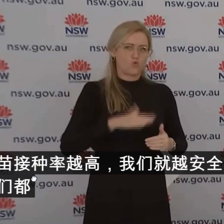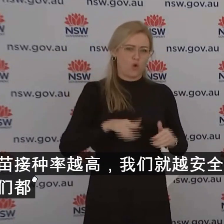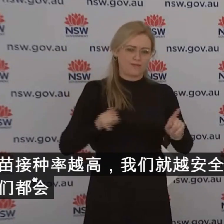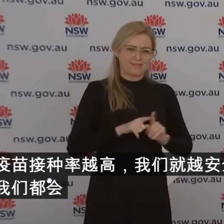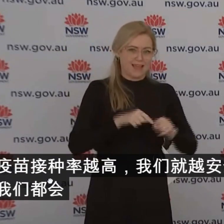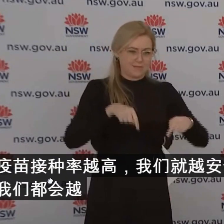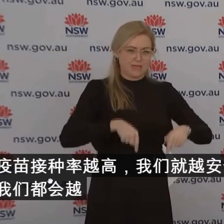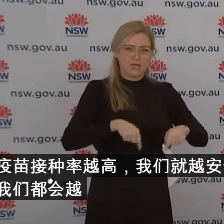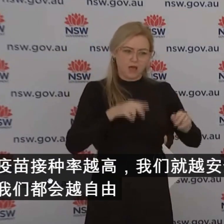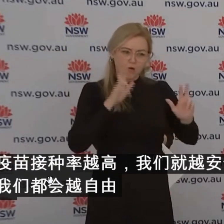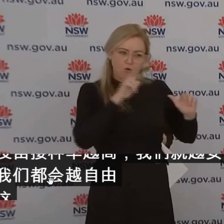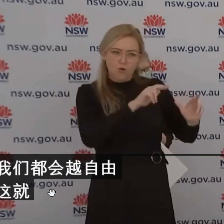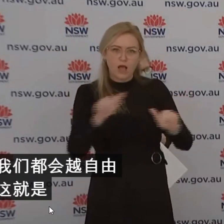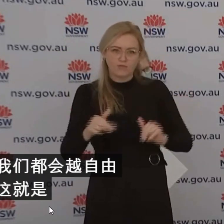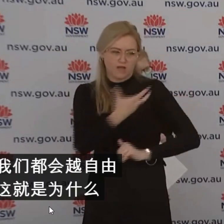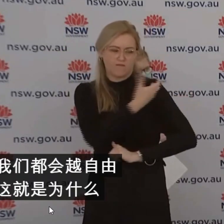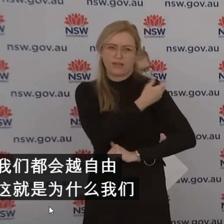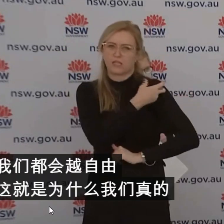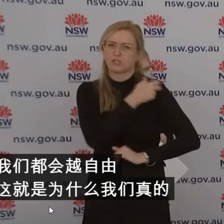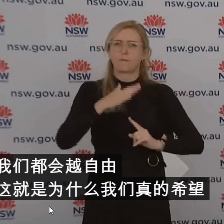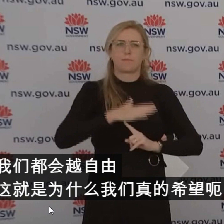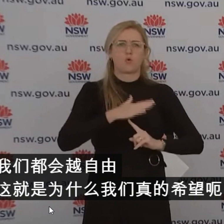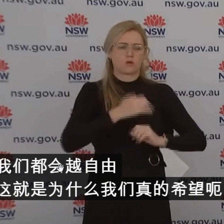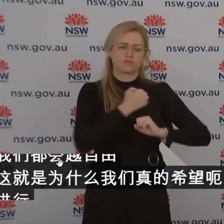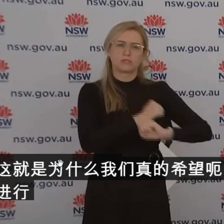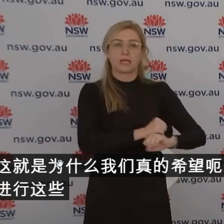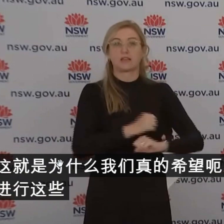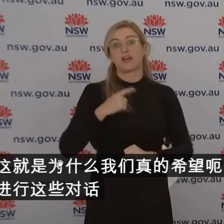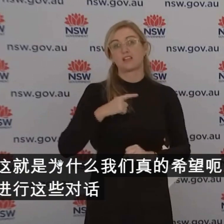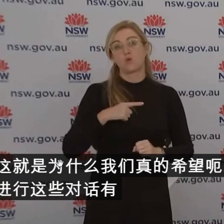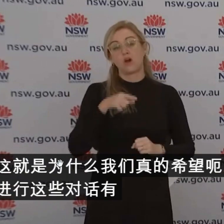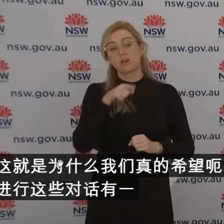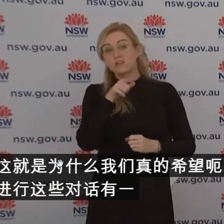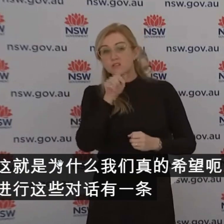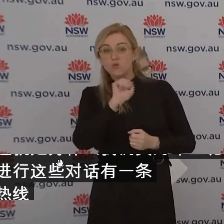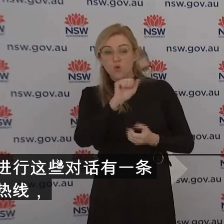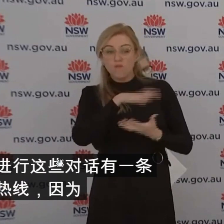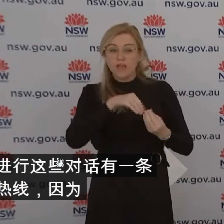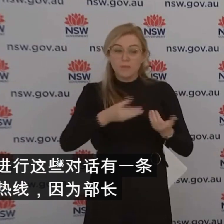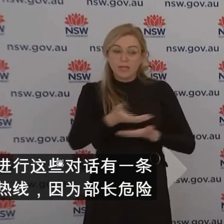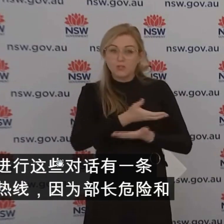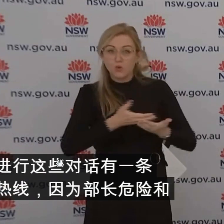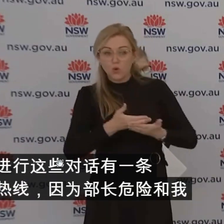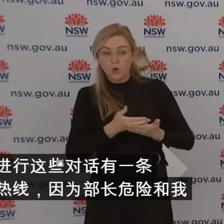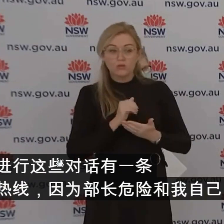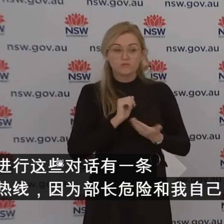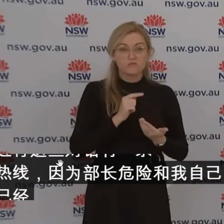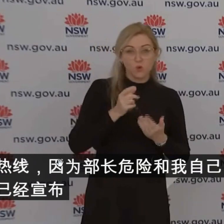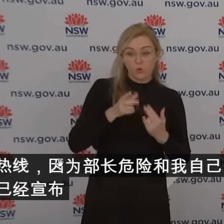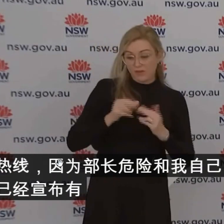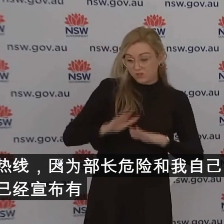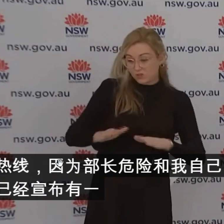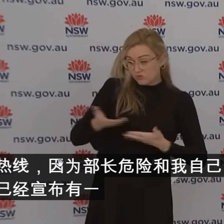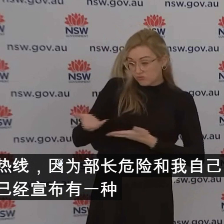and the more free we all will be. And that's why we really want families to have those conversations. There's a hotline, as Minister Hazzard and myself